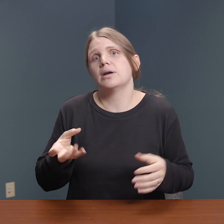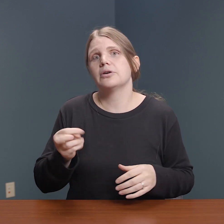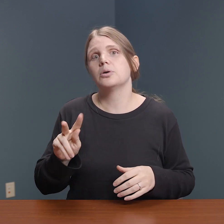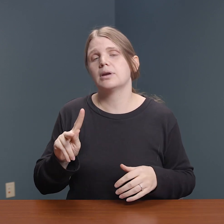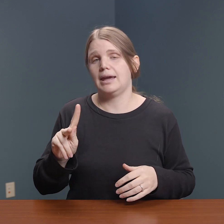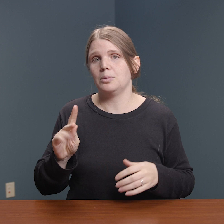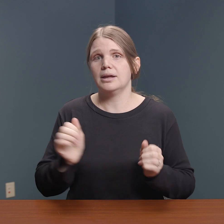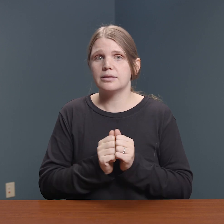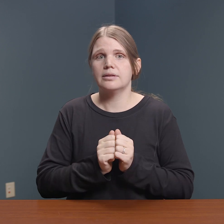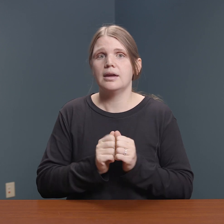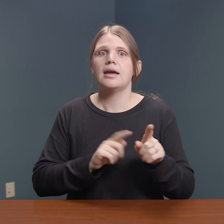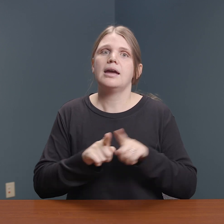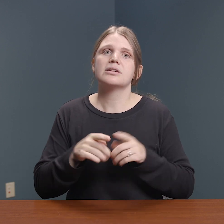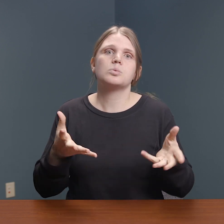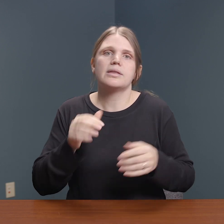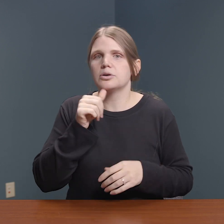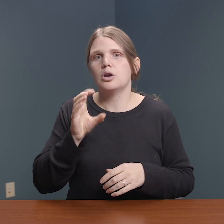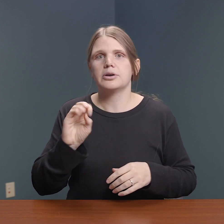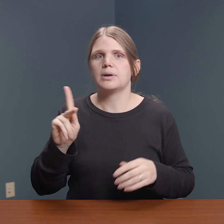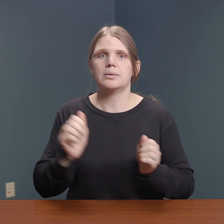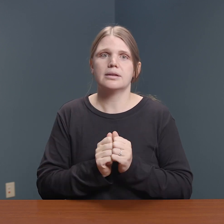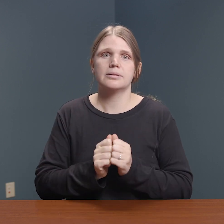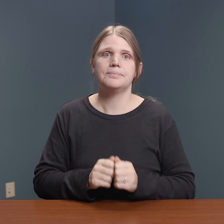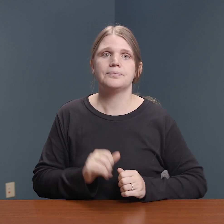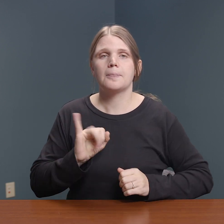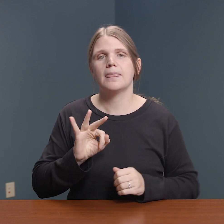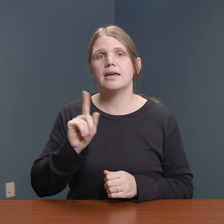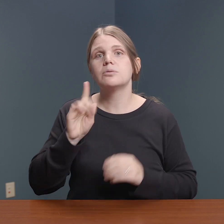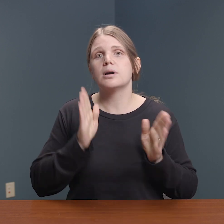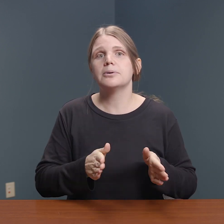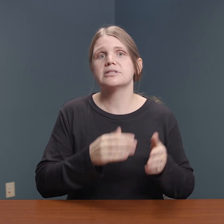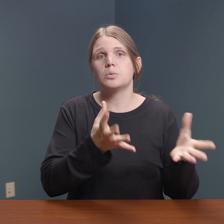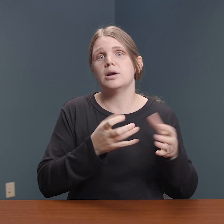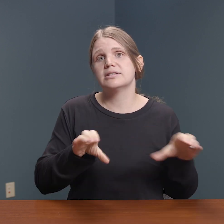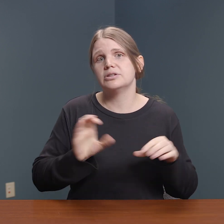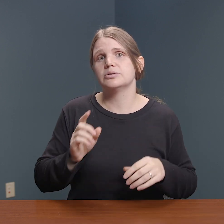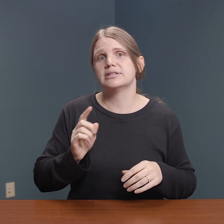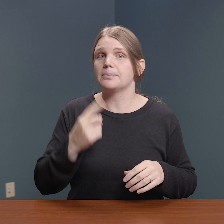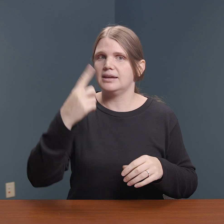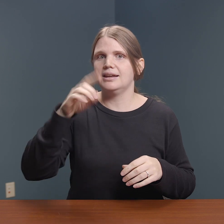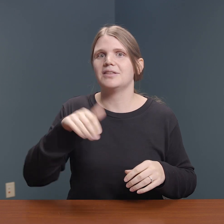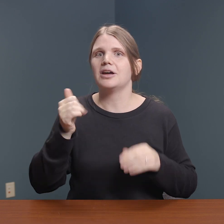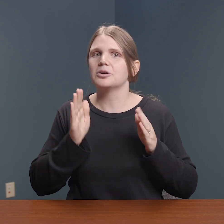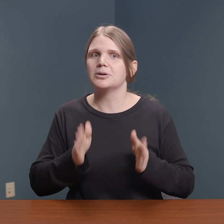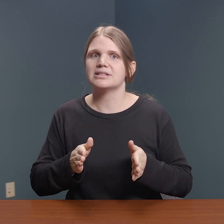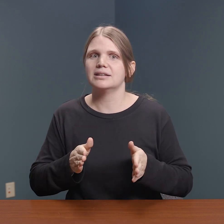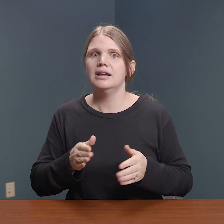they're okay with and what they're not okay with. If one person wants to do something and the other person